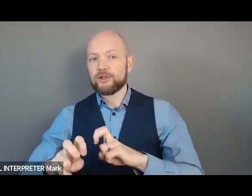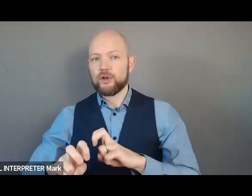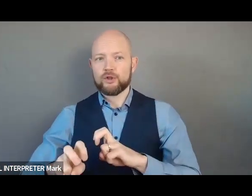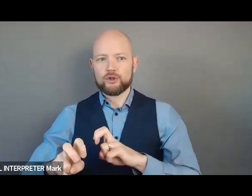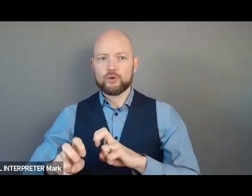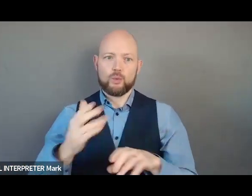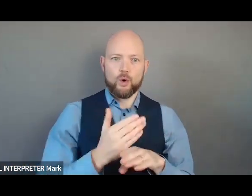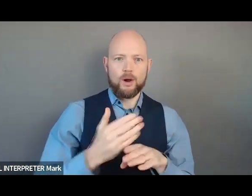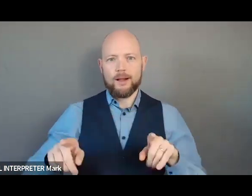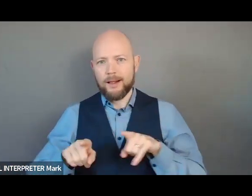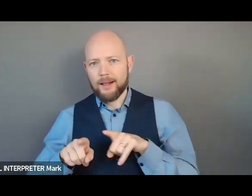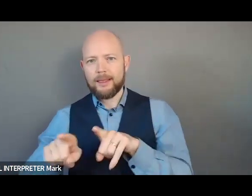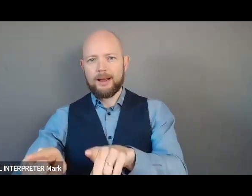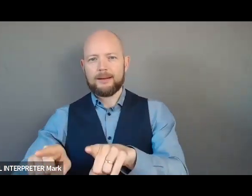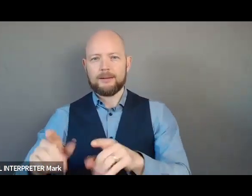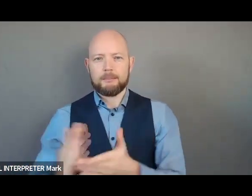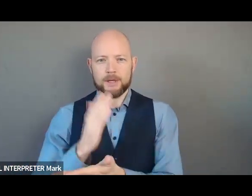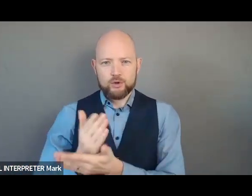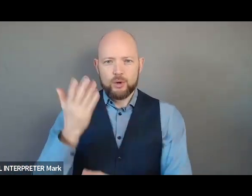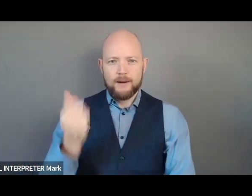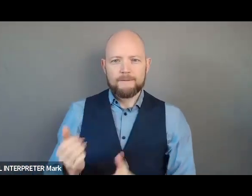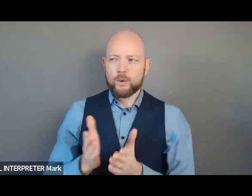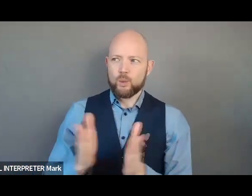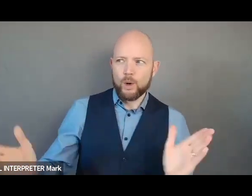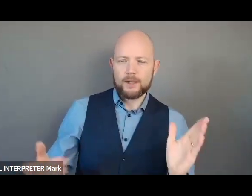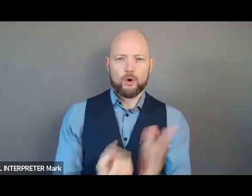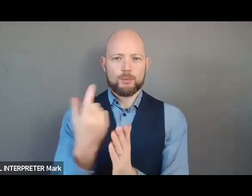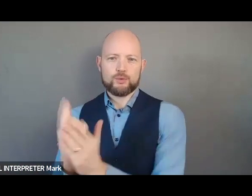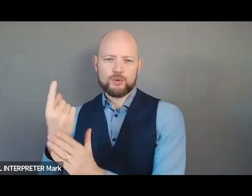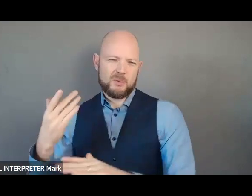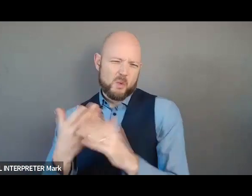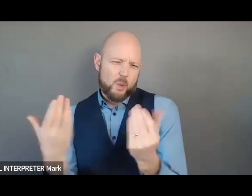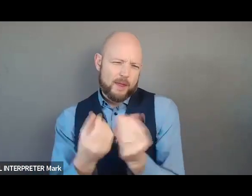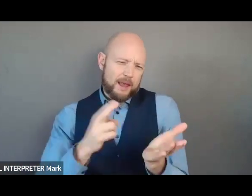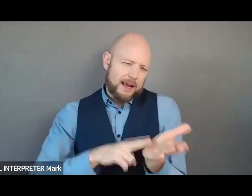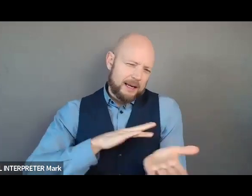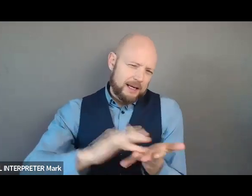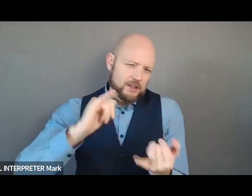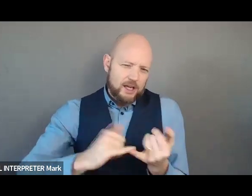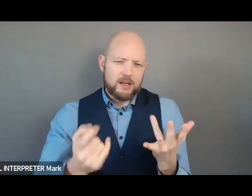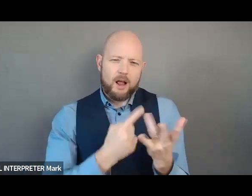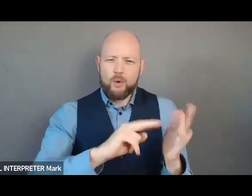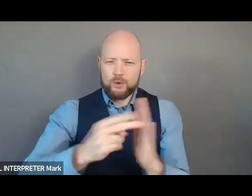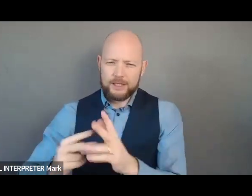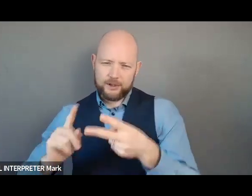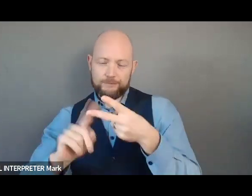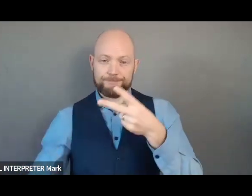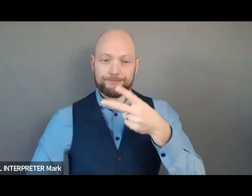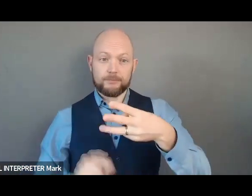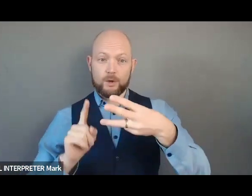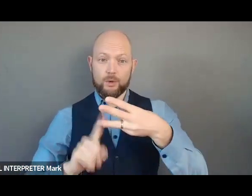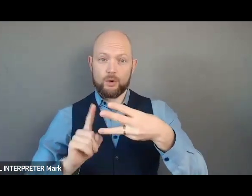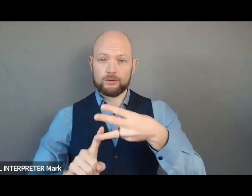to widen opportunities like working with the NHS and the likes. And very briefly, the third one is around representation